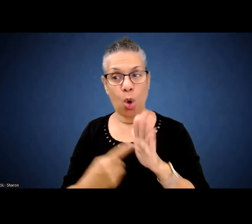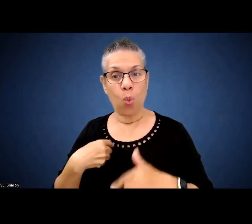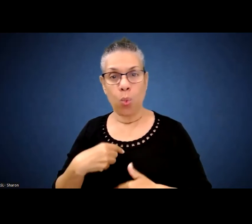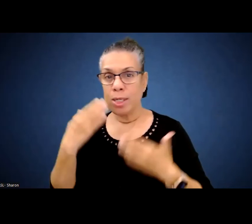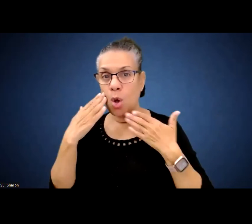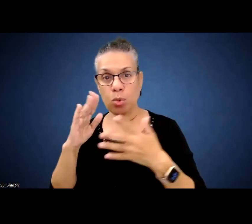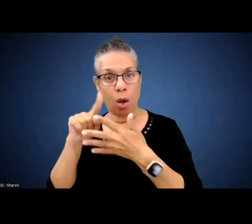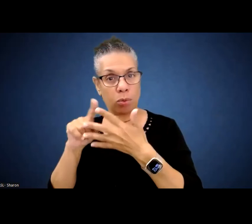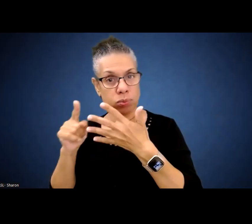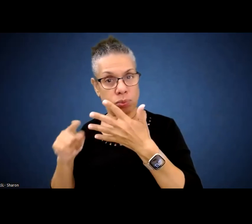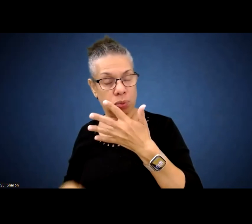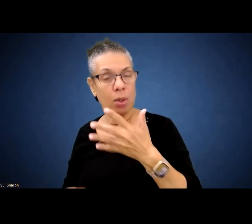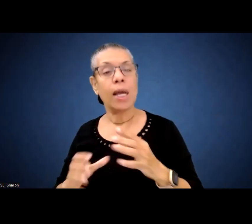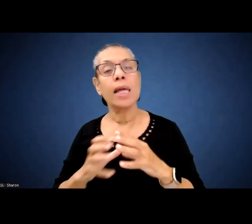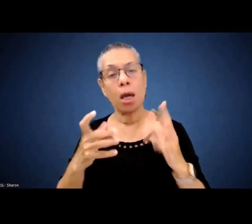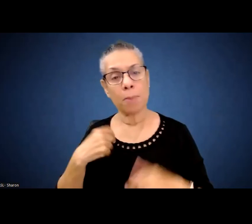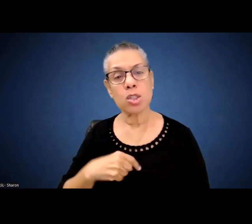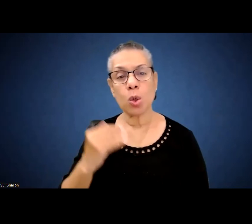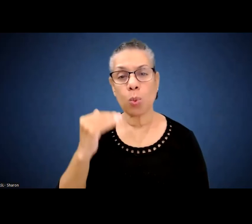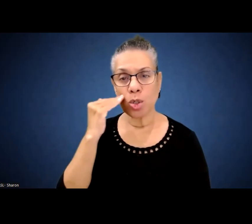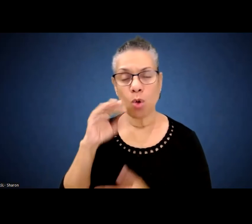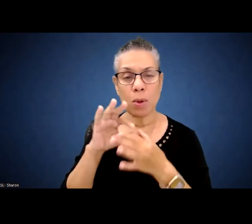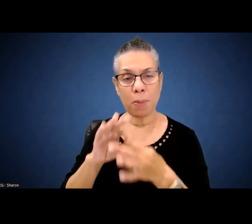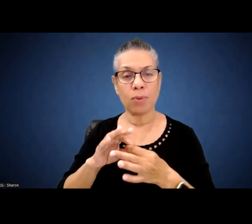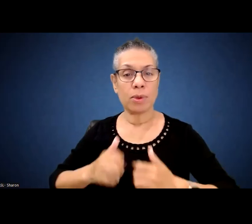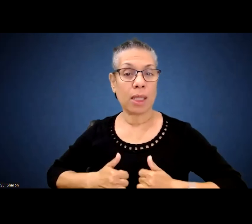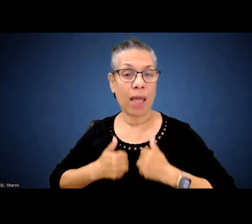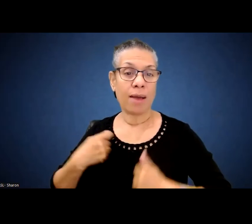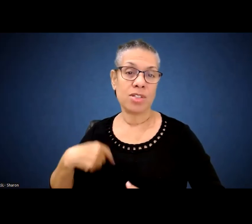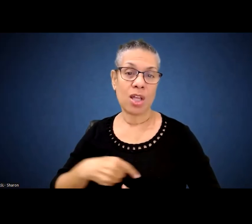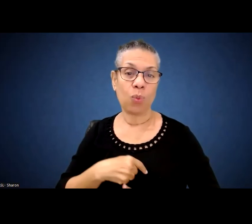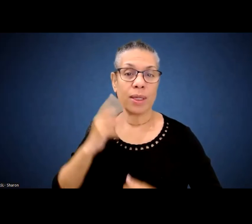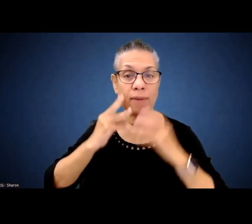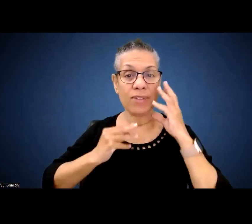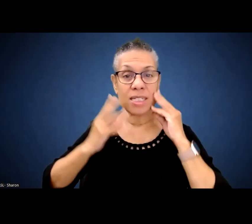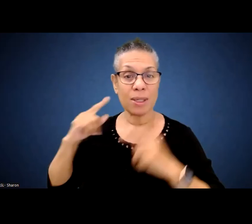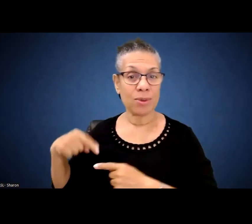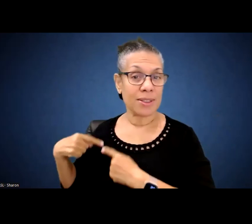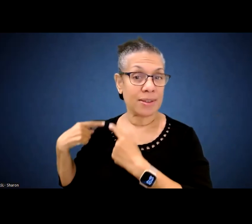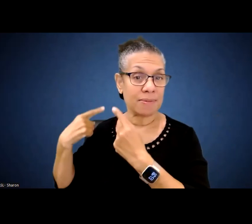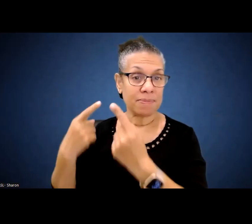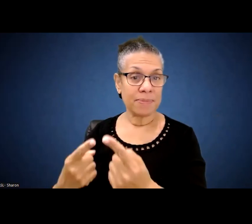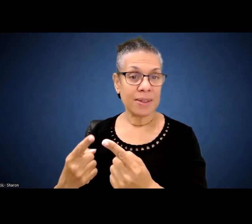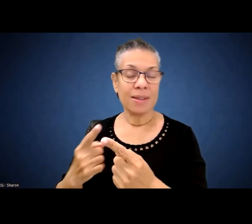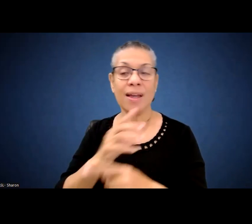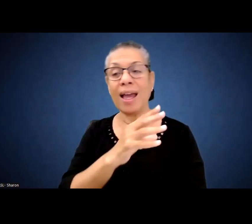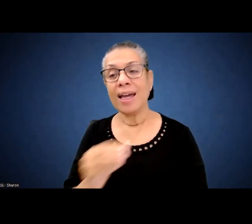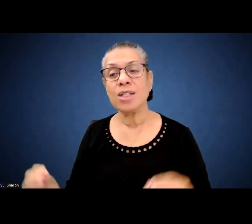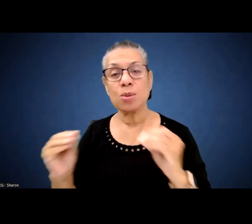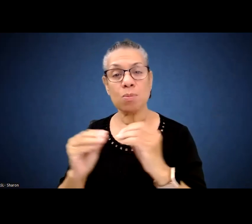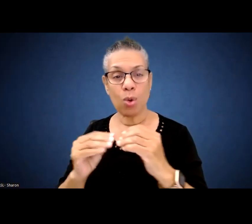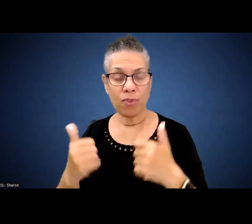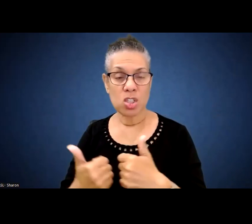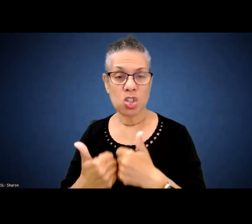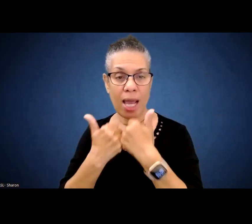know, as well as how much we know about the lives that each of us have lived specifically. And it's even more difficult to